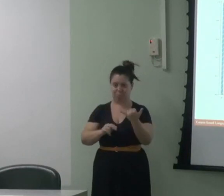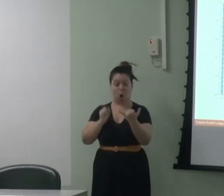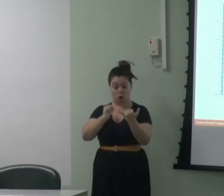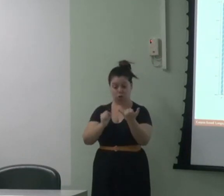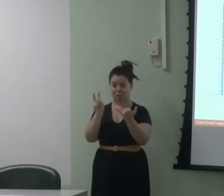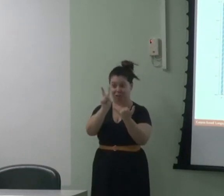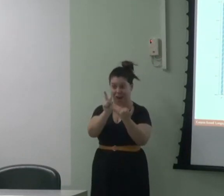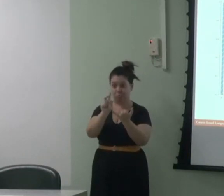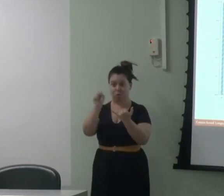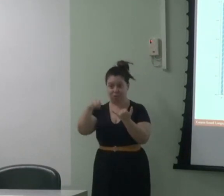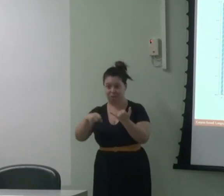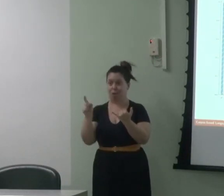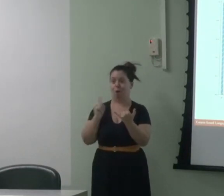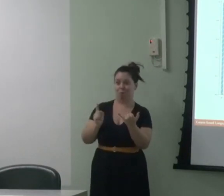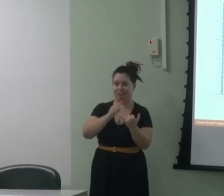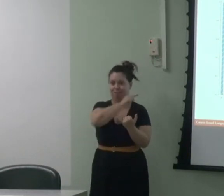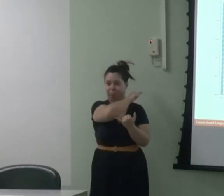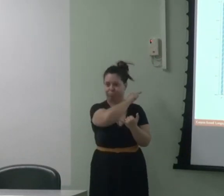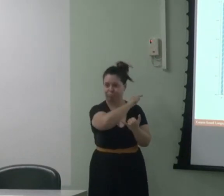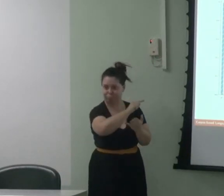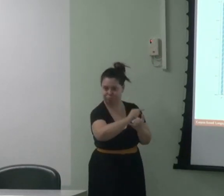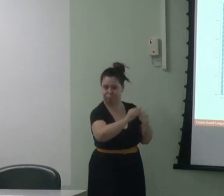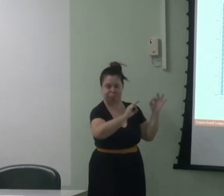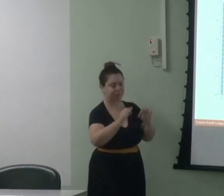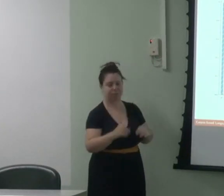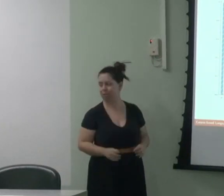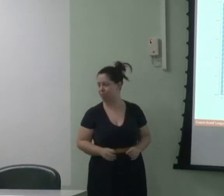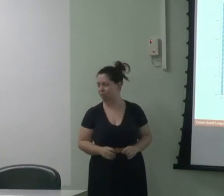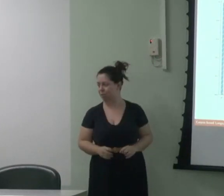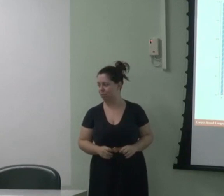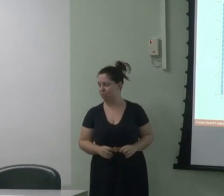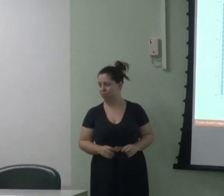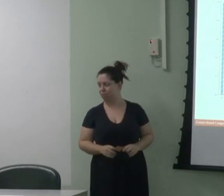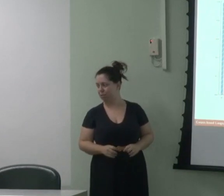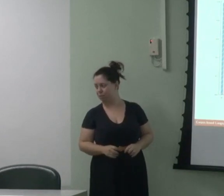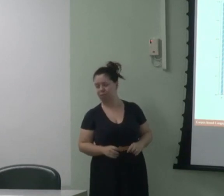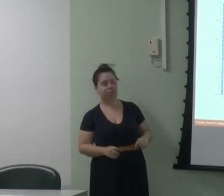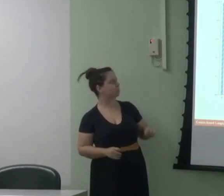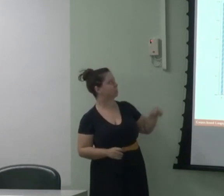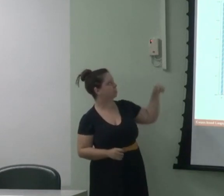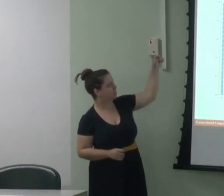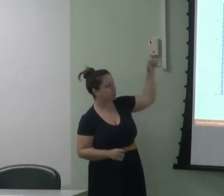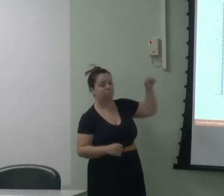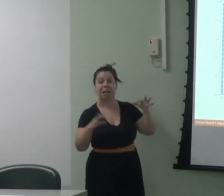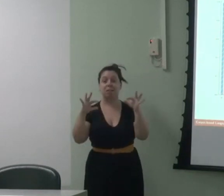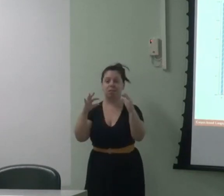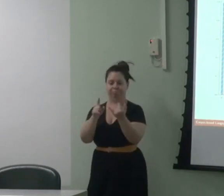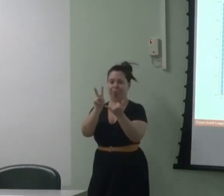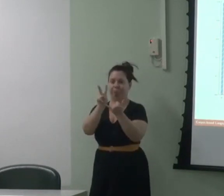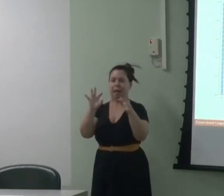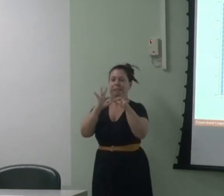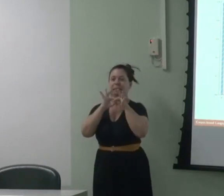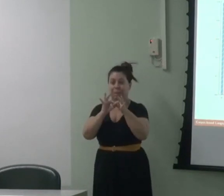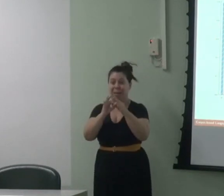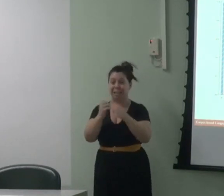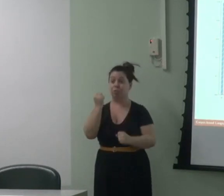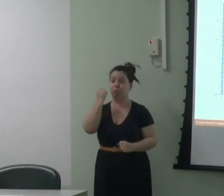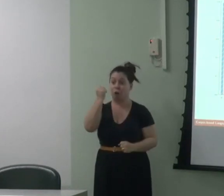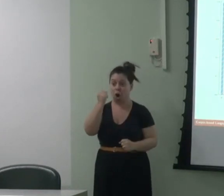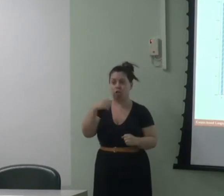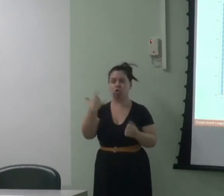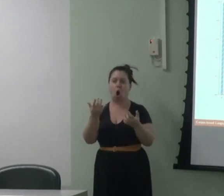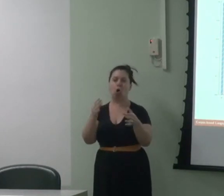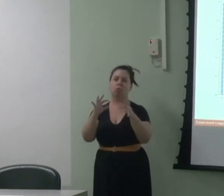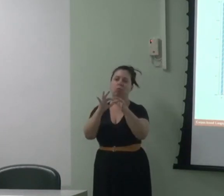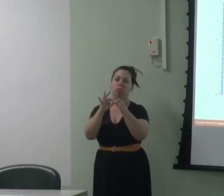syntactic dependency is to the right of the dependent node. So the dependency relation goes right